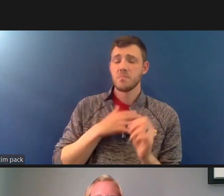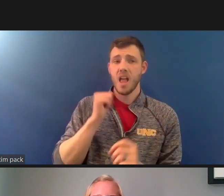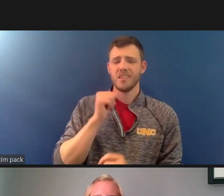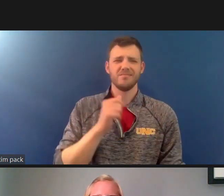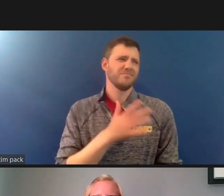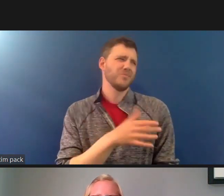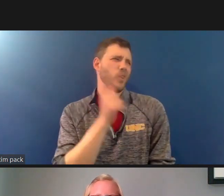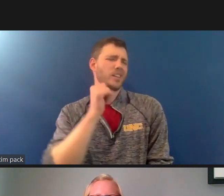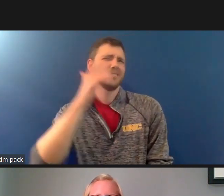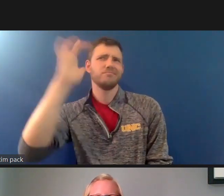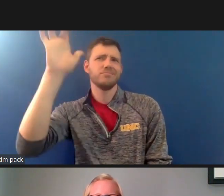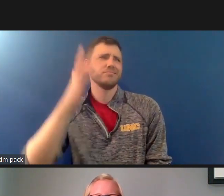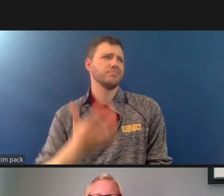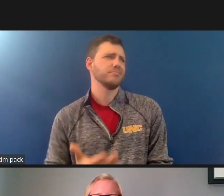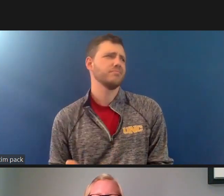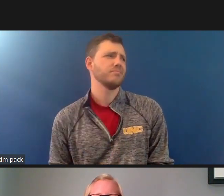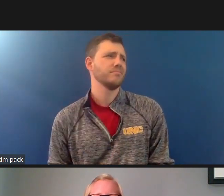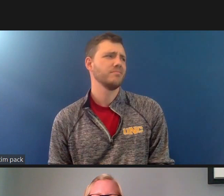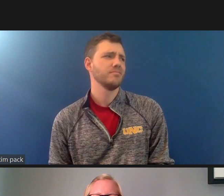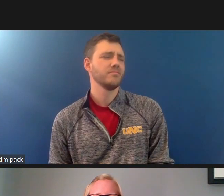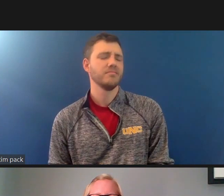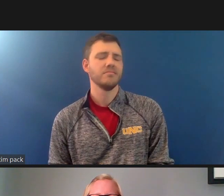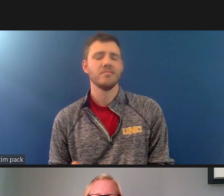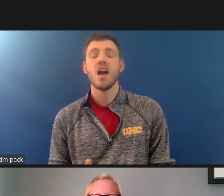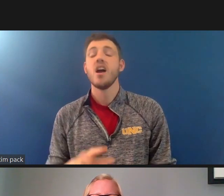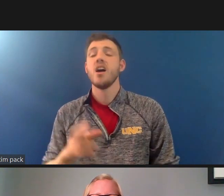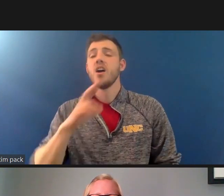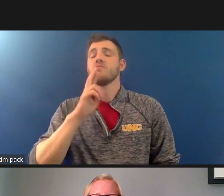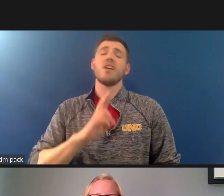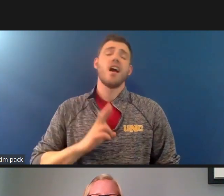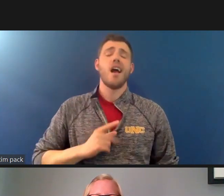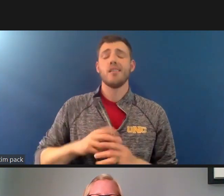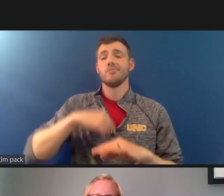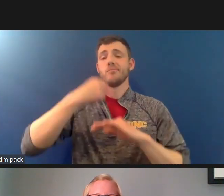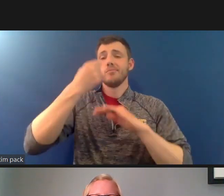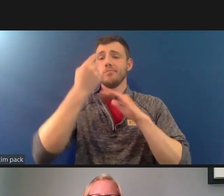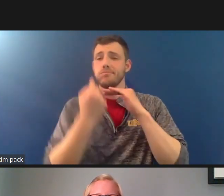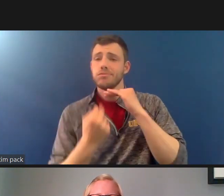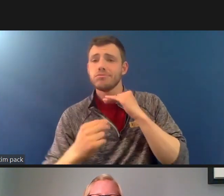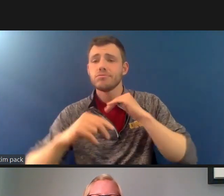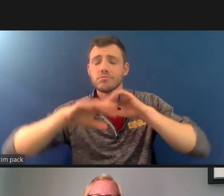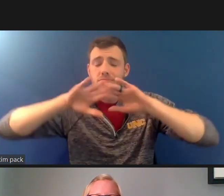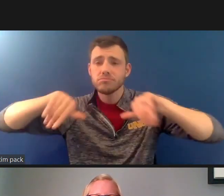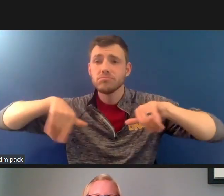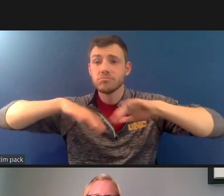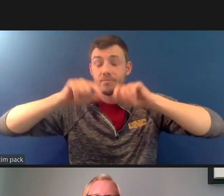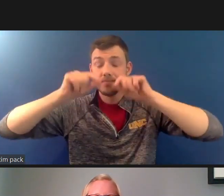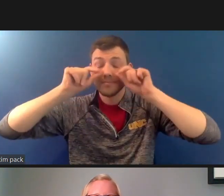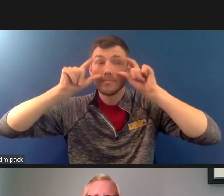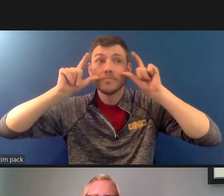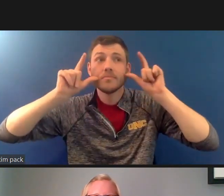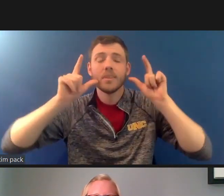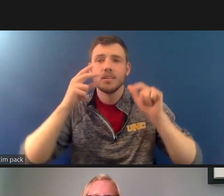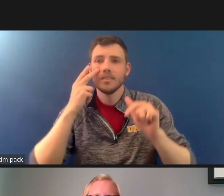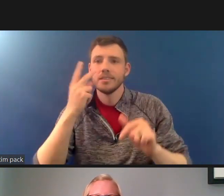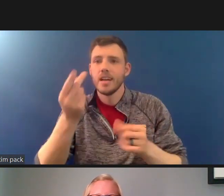It sucks to your auntie. Ralph did a surface dive and swam underwater with his eyes open. The sandy edge of the pool loomed